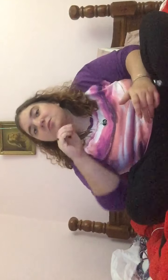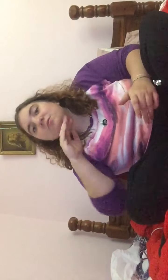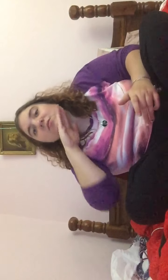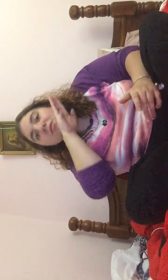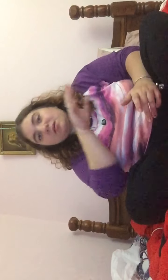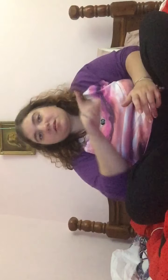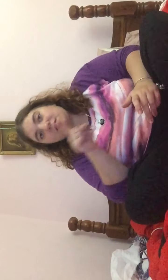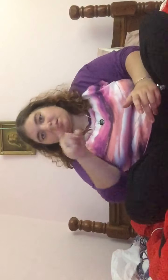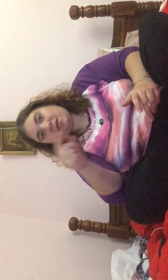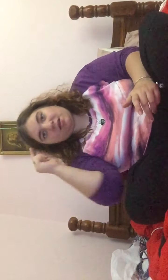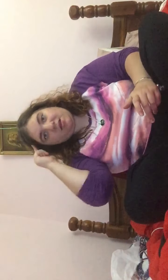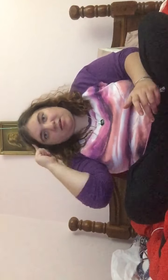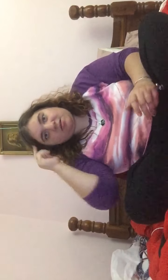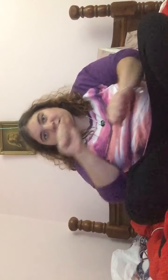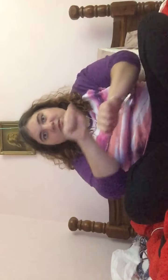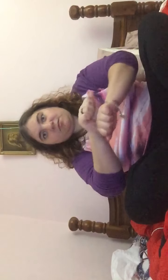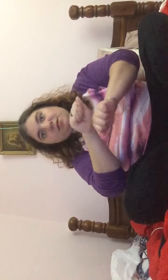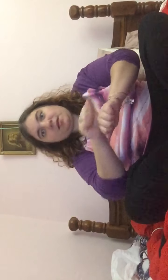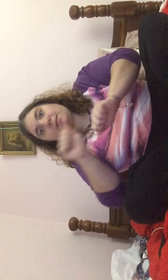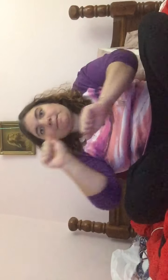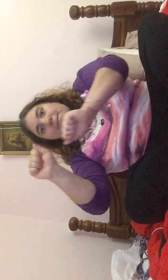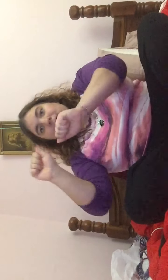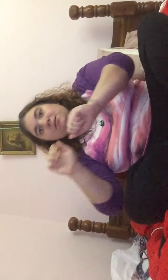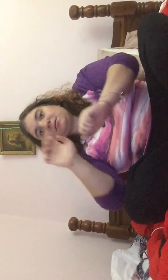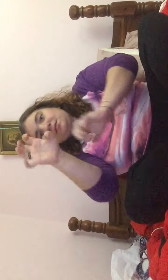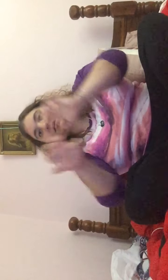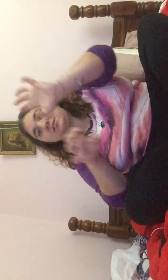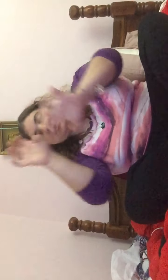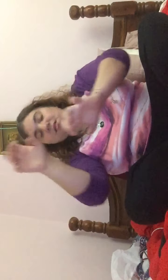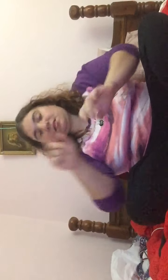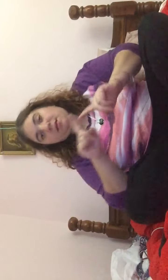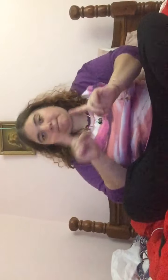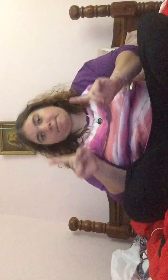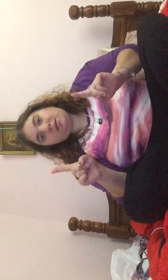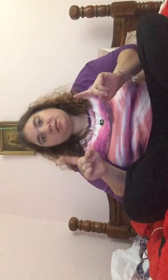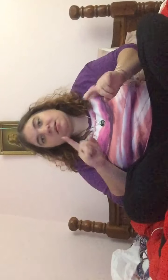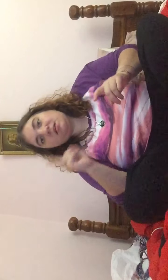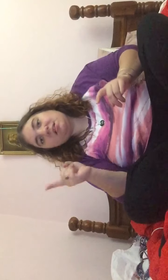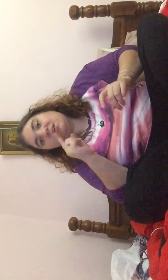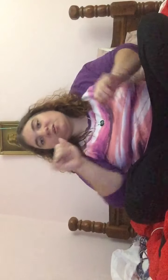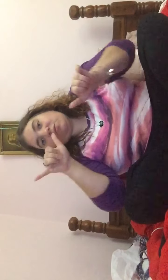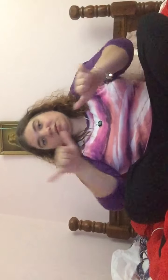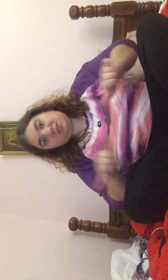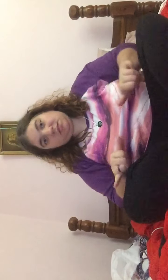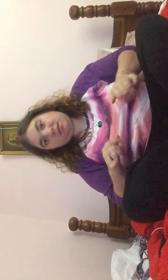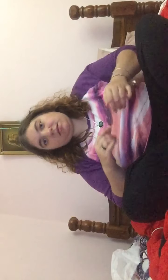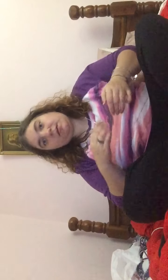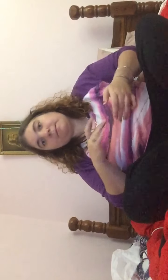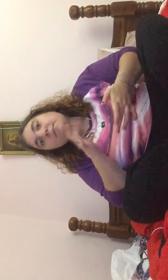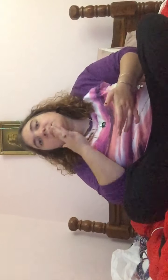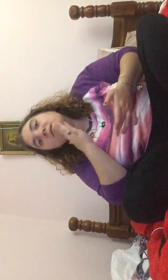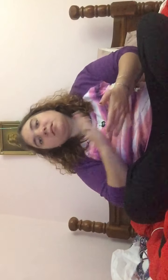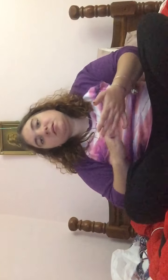don't lie. I know you got mountains to climb, but always stay humble and